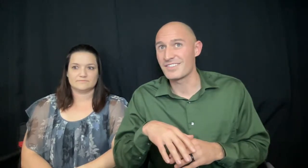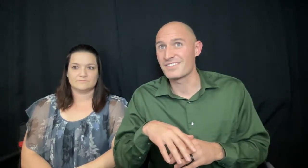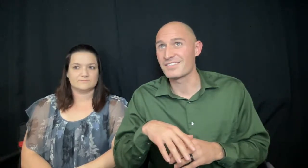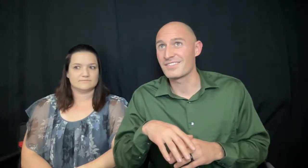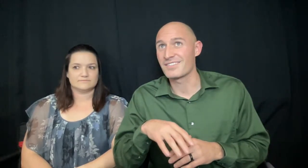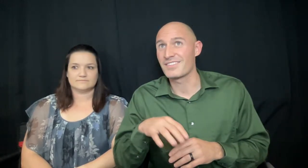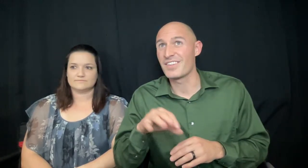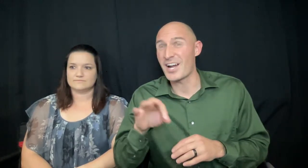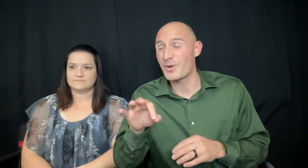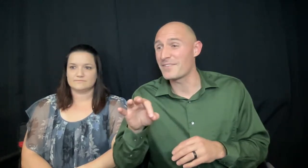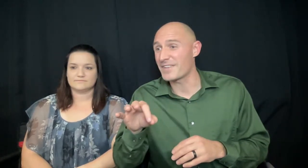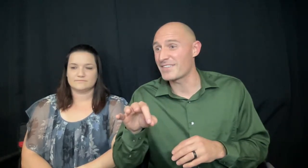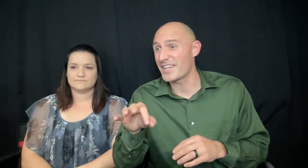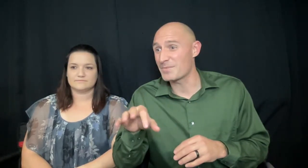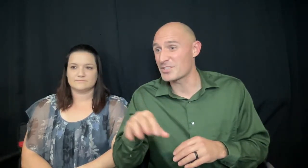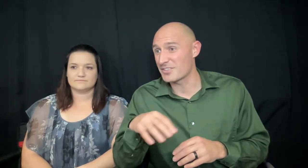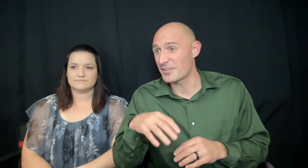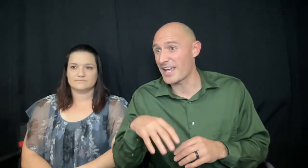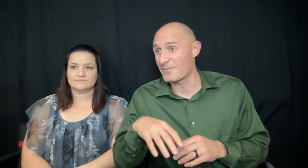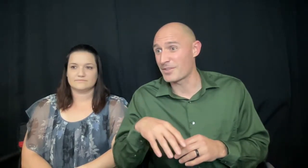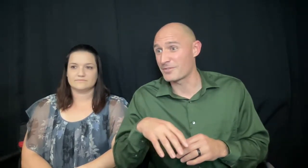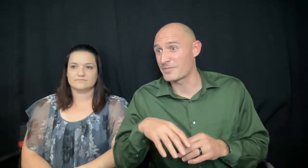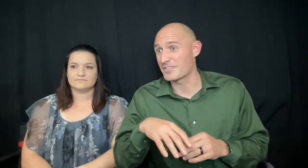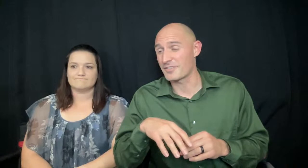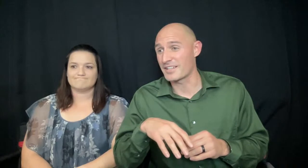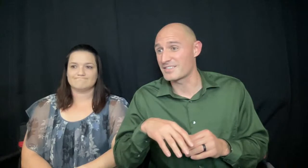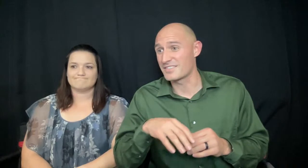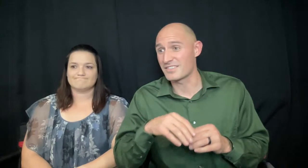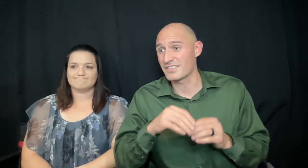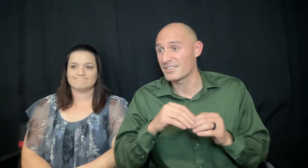She's not quite 5 yet, but she's already halfway through first grade. She's just